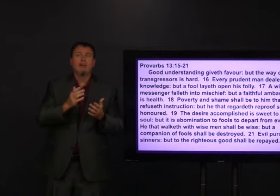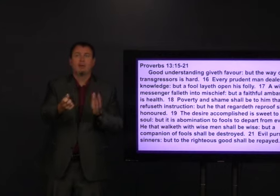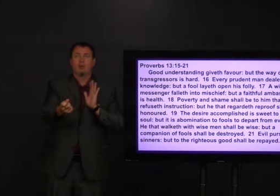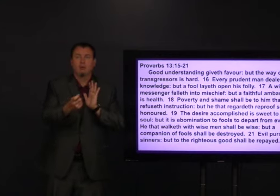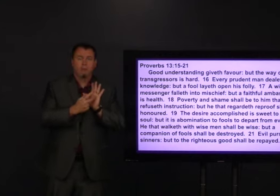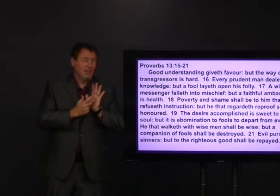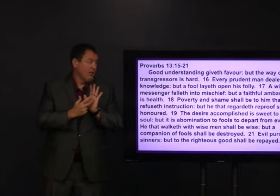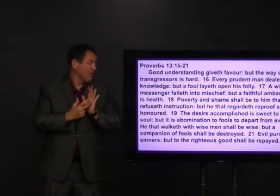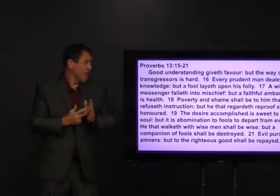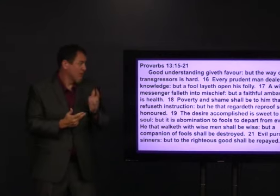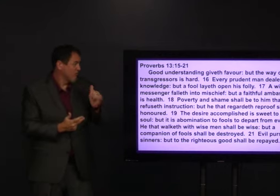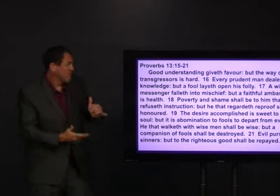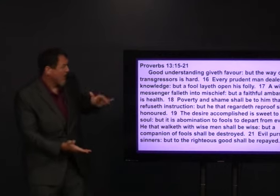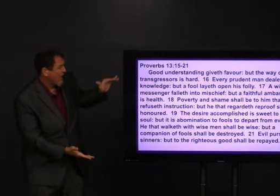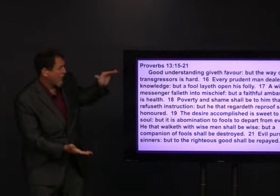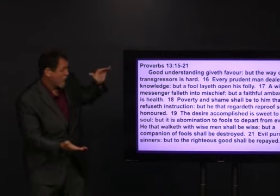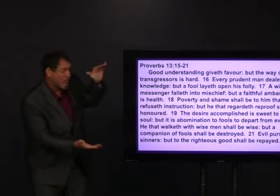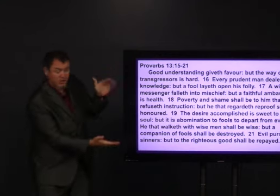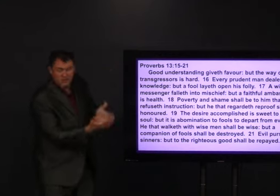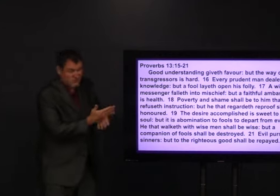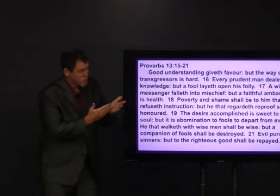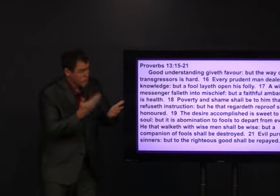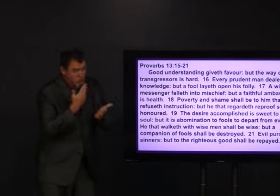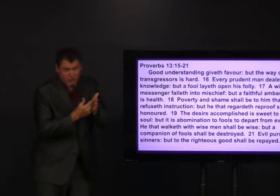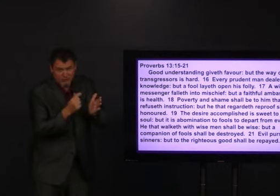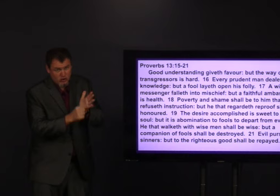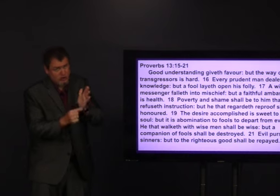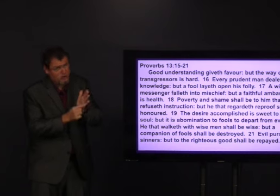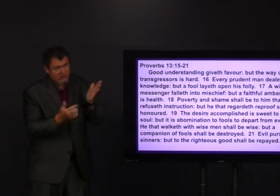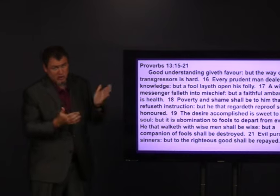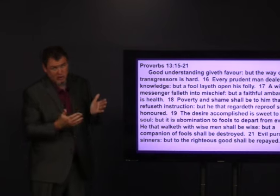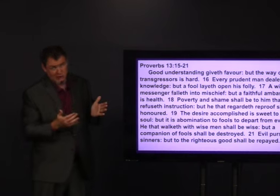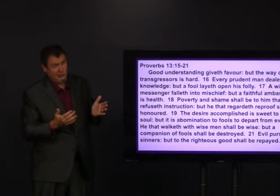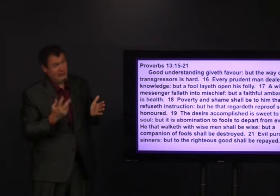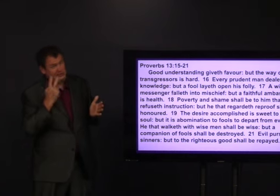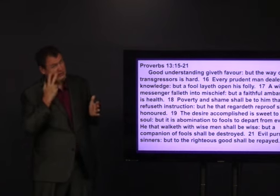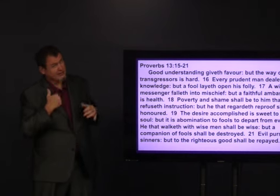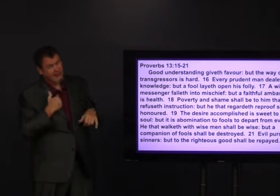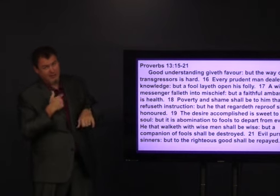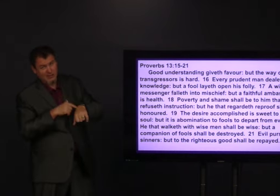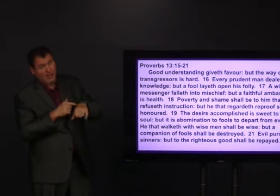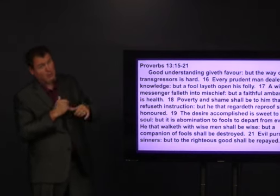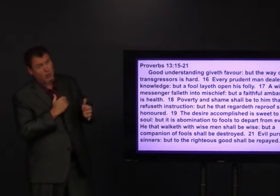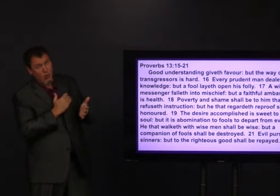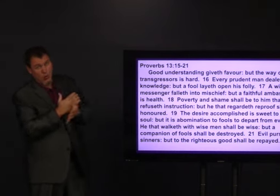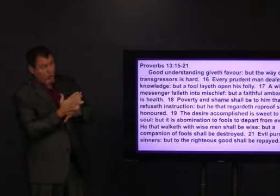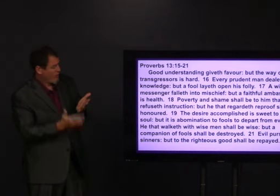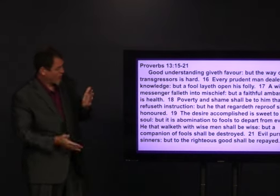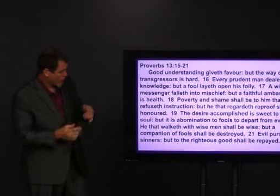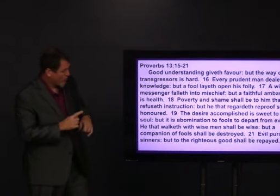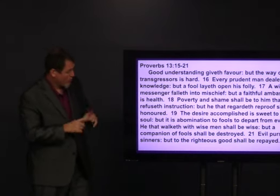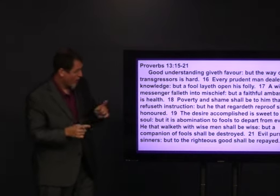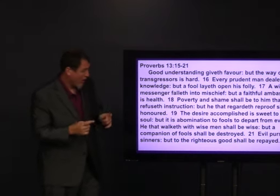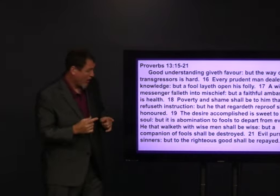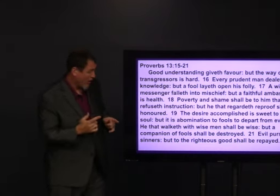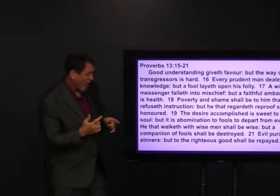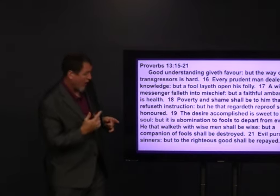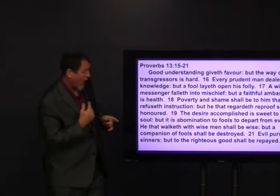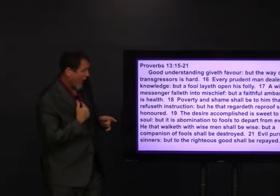good shall be repaid. So, this is a good first here. I'm going to see if I have time to go through it